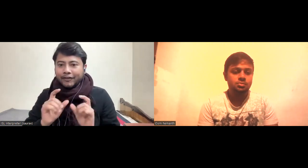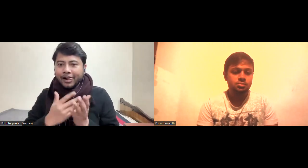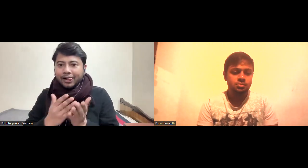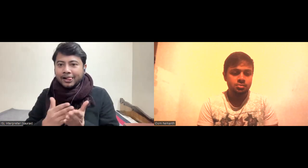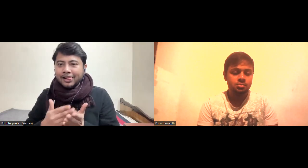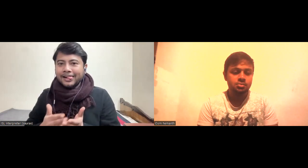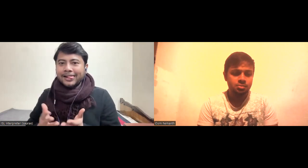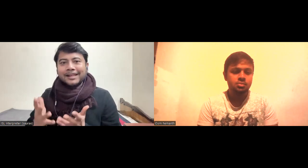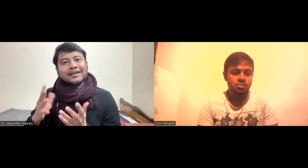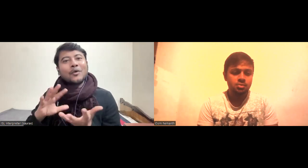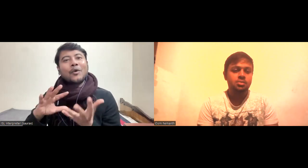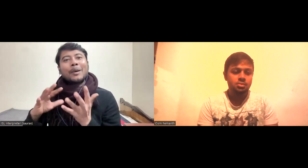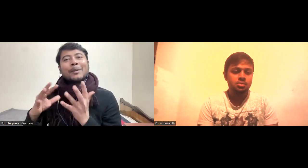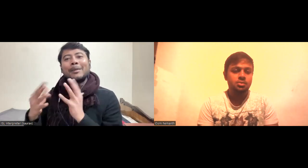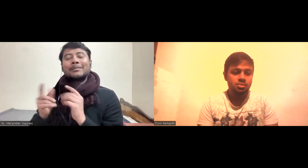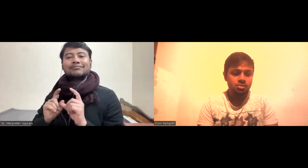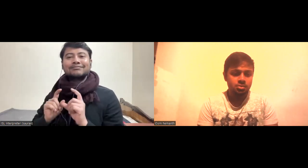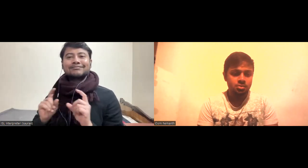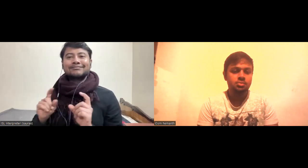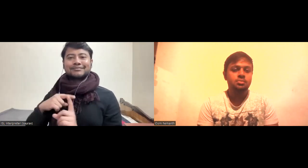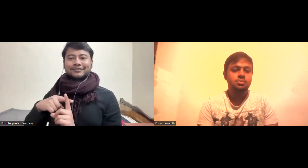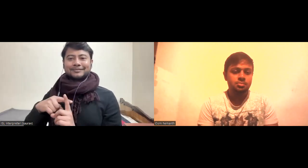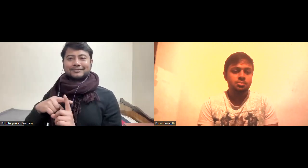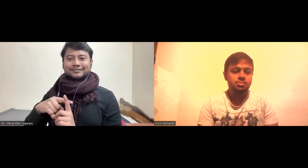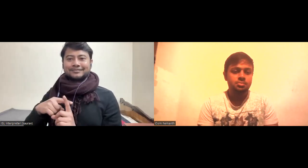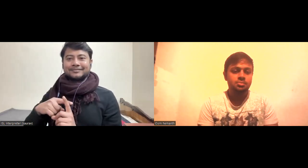You don't have to do any extra effort for it.